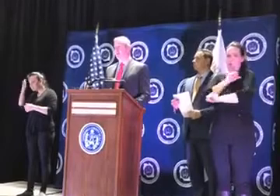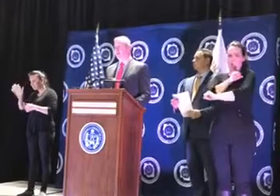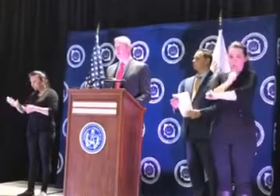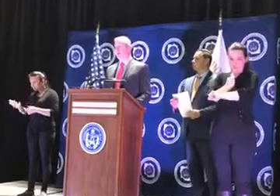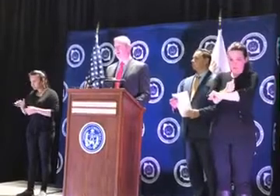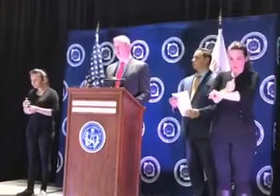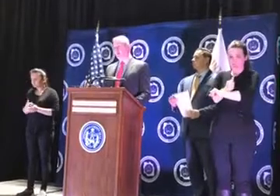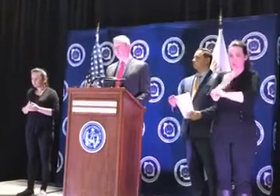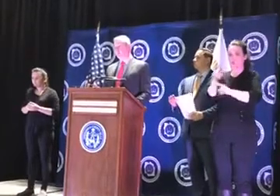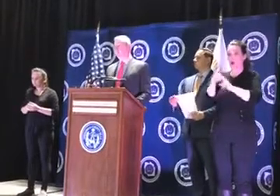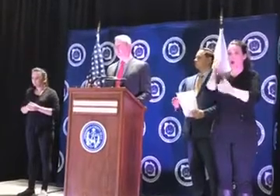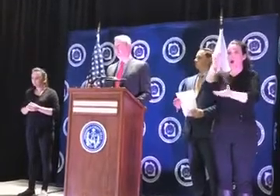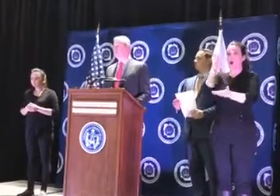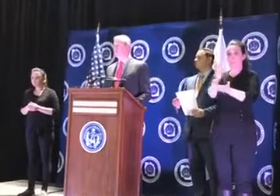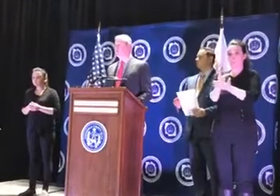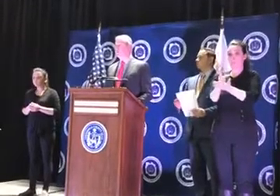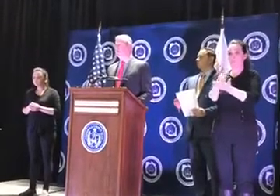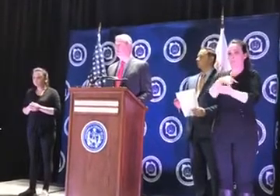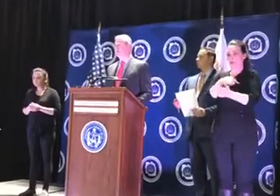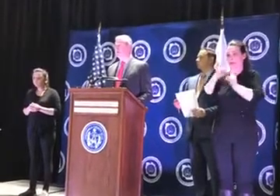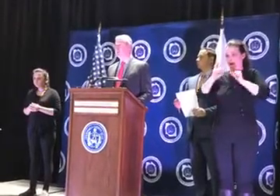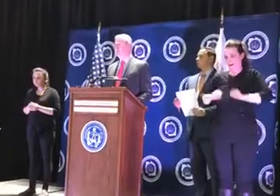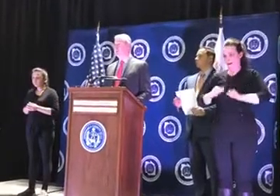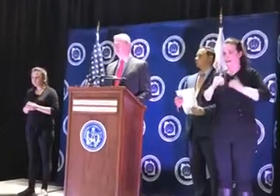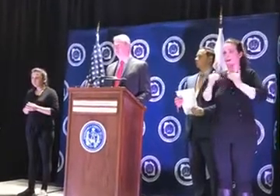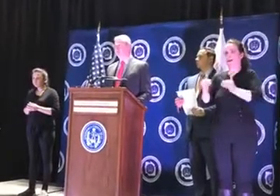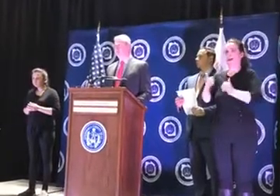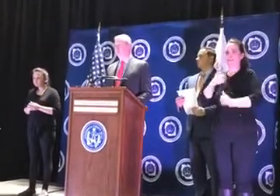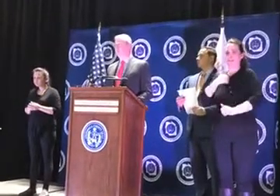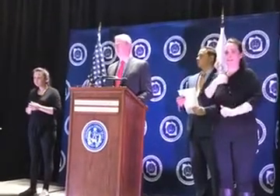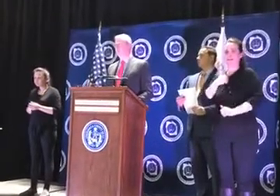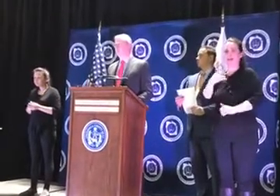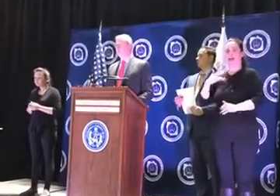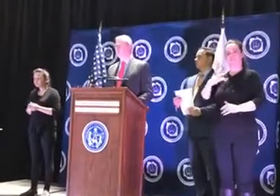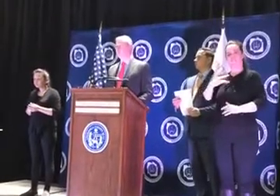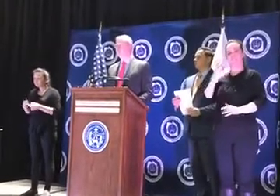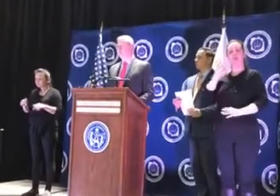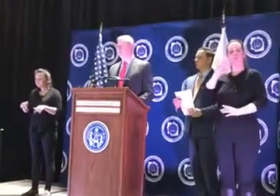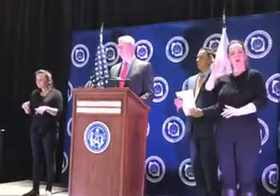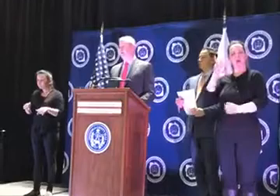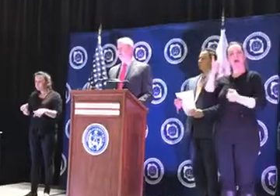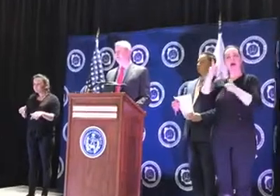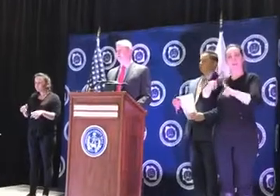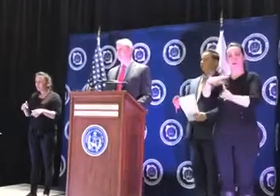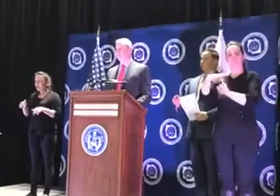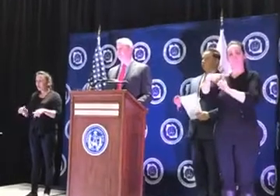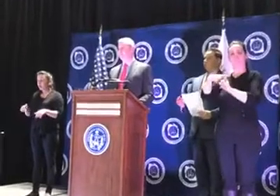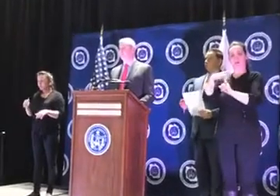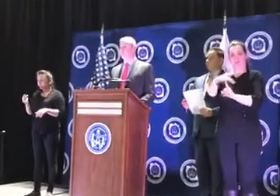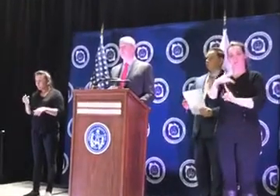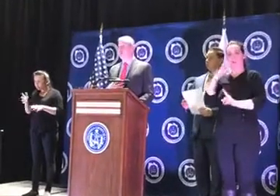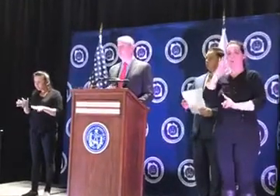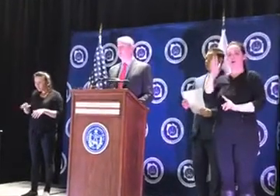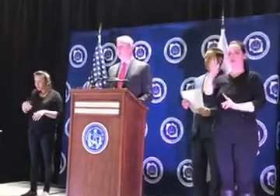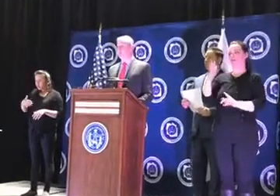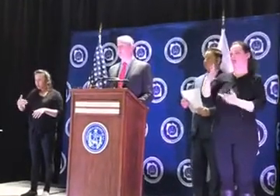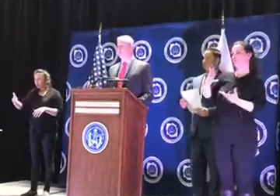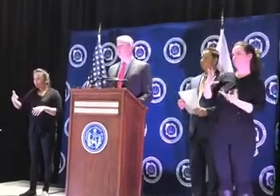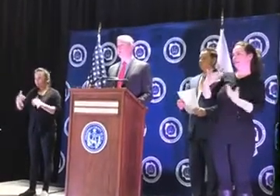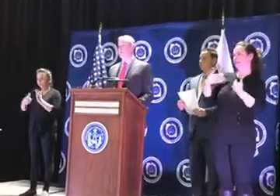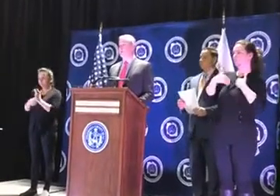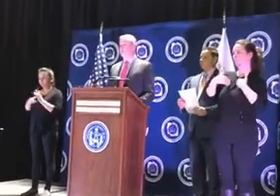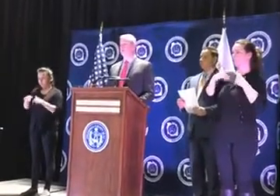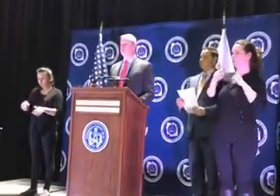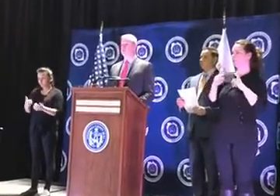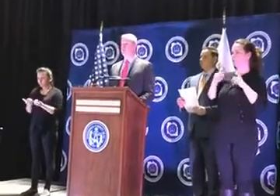testing. I'm optimistic we're gonna have it here. We don't have it today. Would that be a game changer for this community? In my opinion,